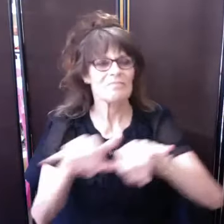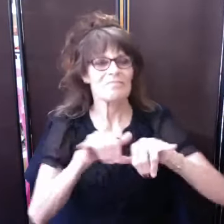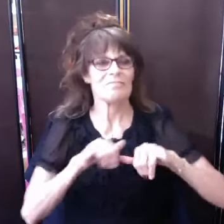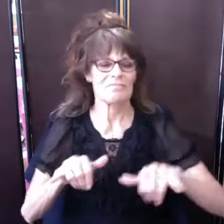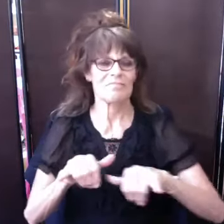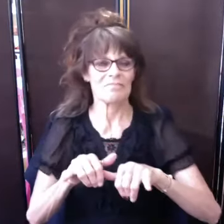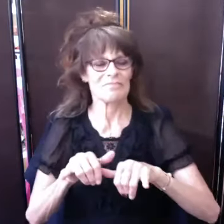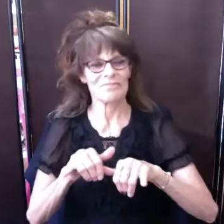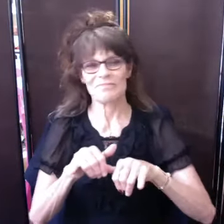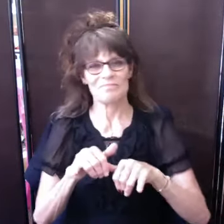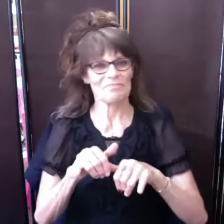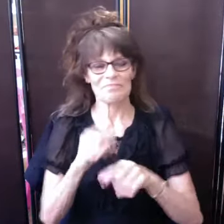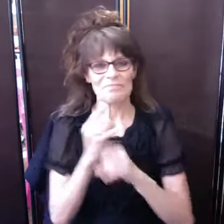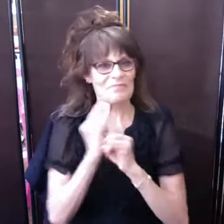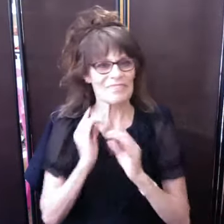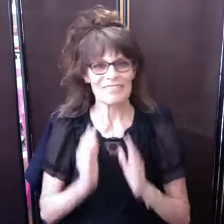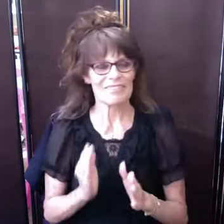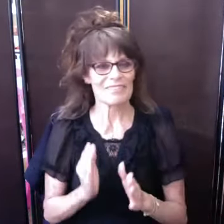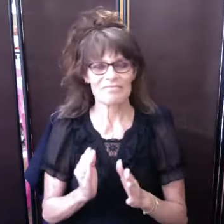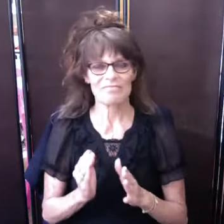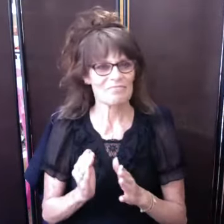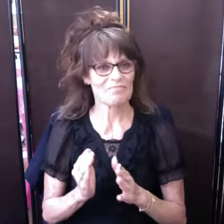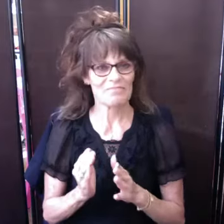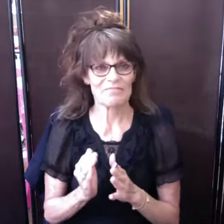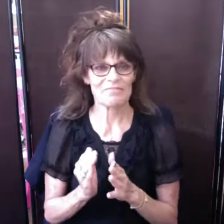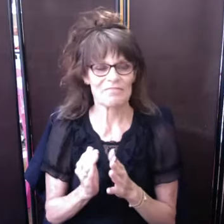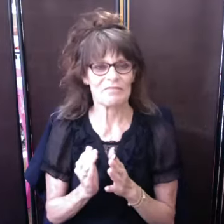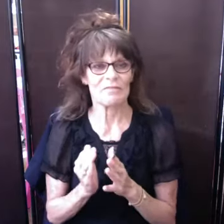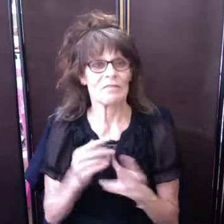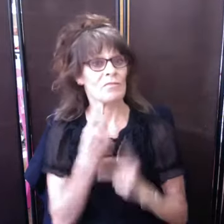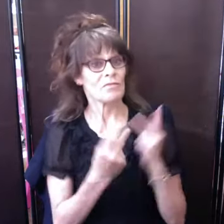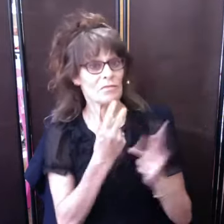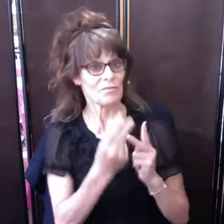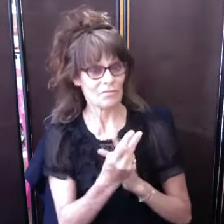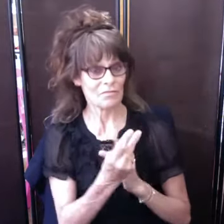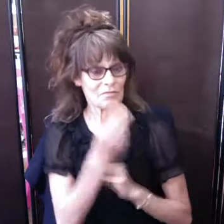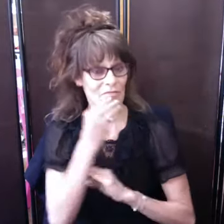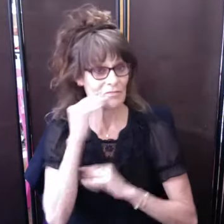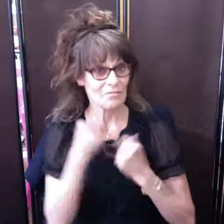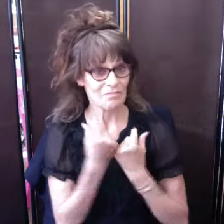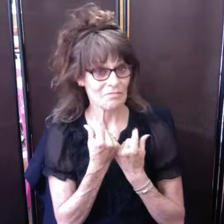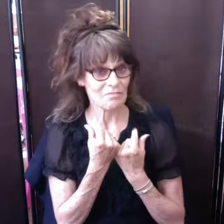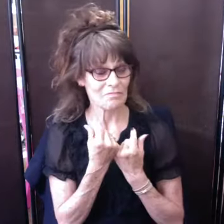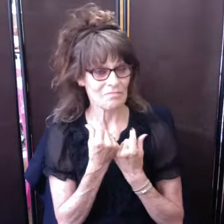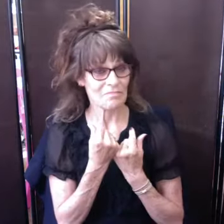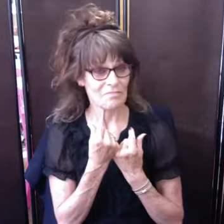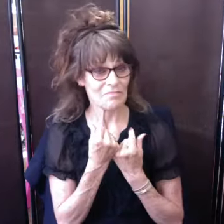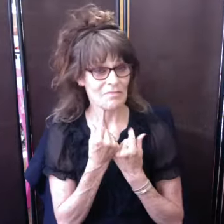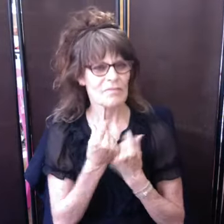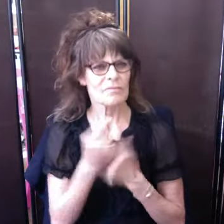opportunity to be able to, you know, visit somebody's home group. You know, that home group's really where the work gets done. And